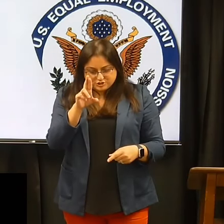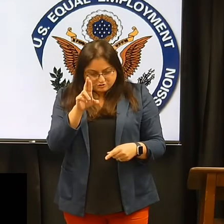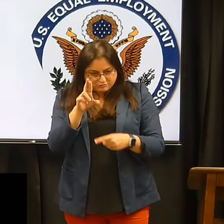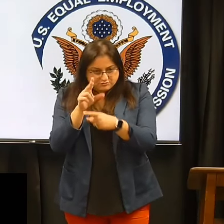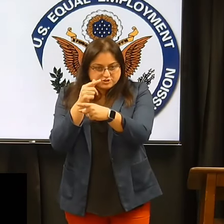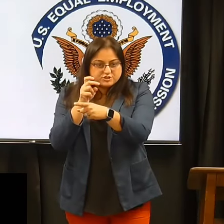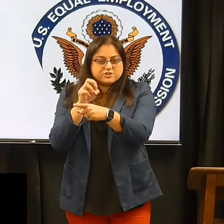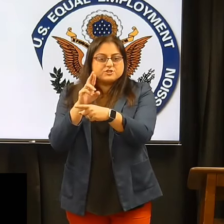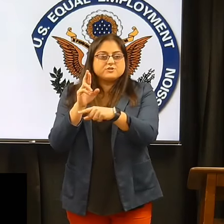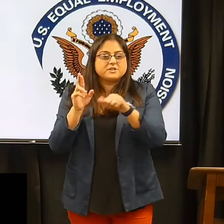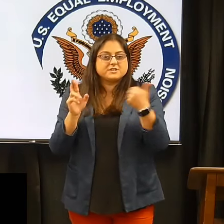Gender?